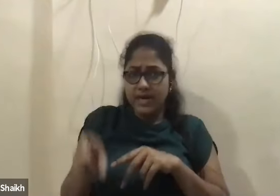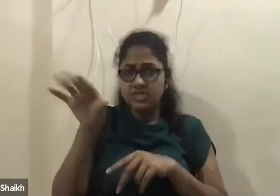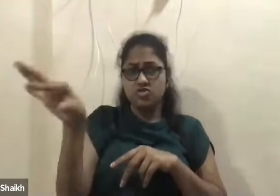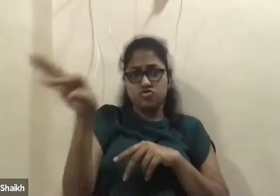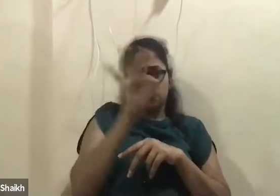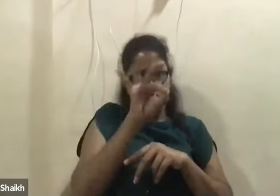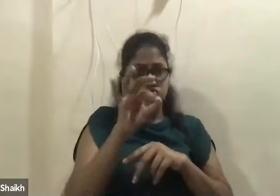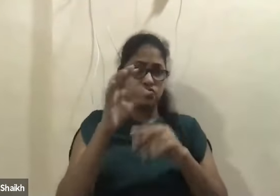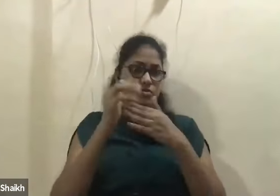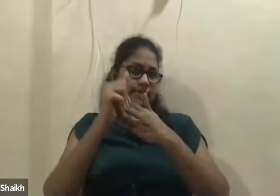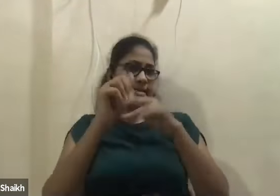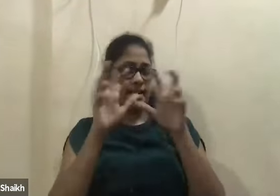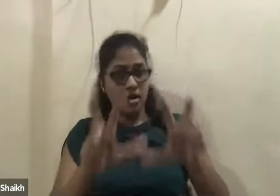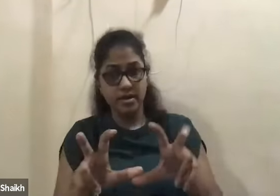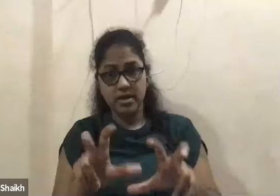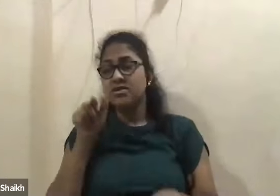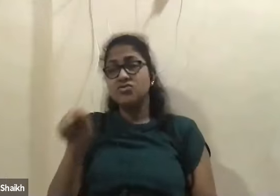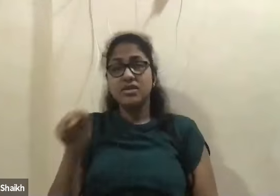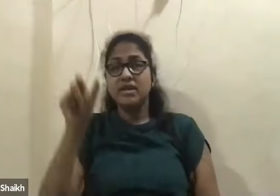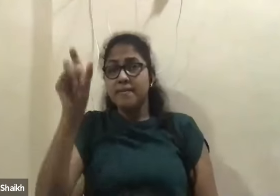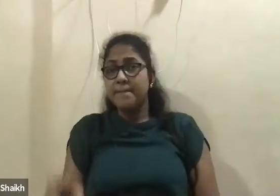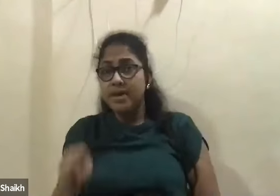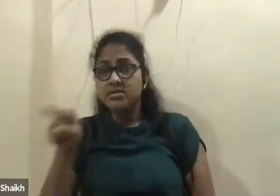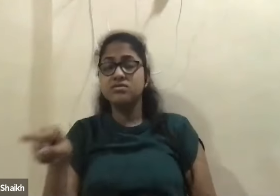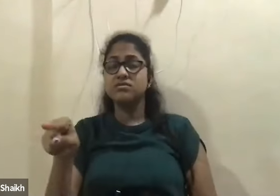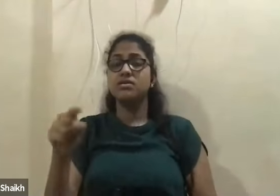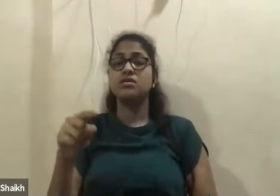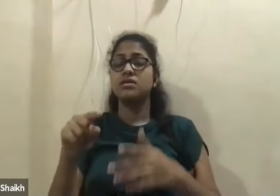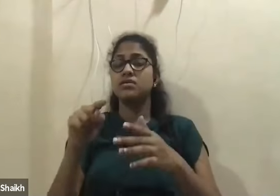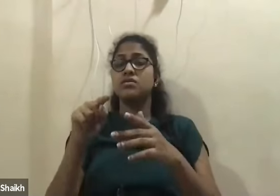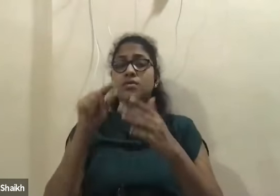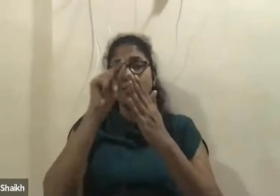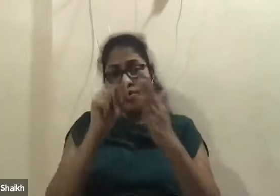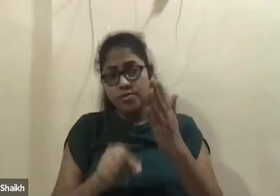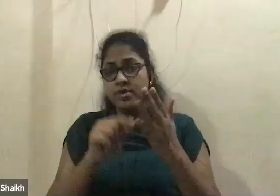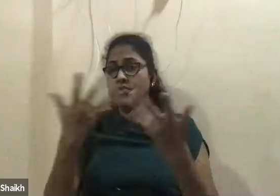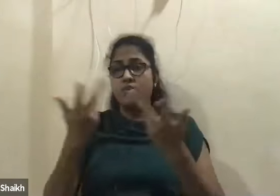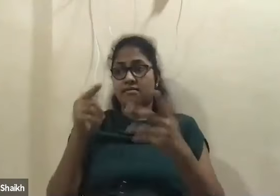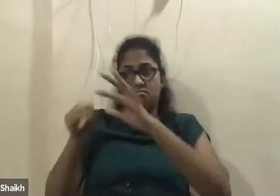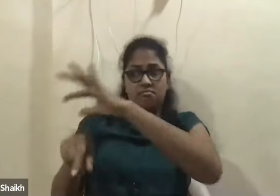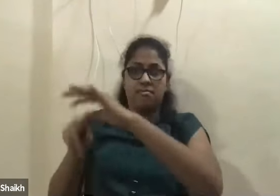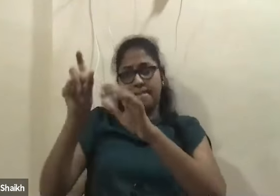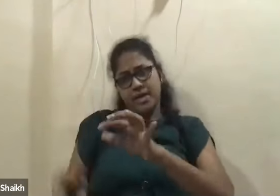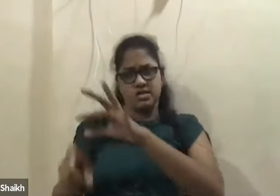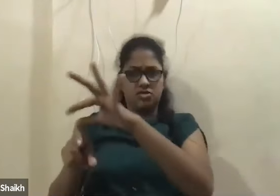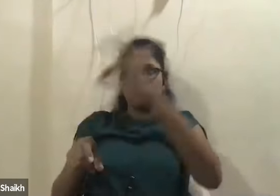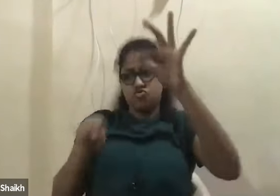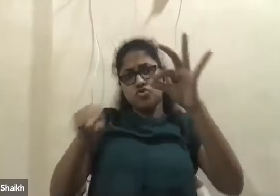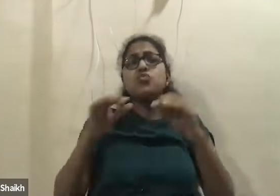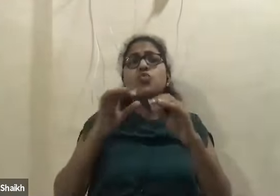that person will have, okay, because of course the person whom we are appointing will be from our close relatives or